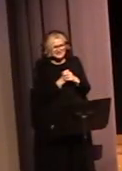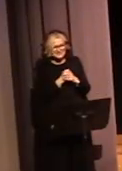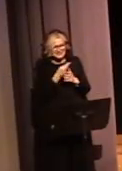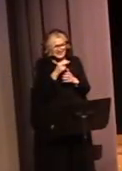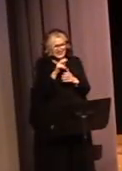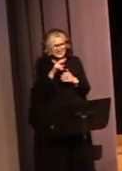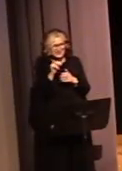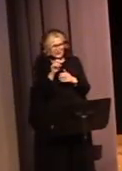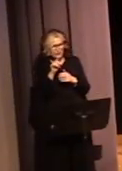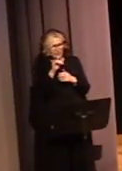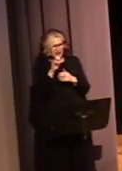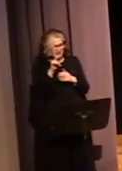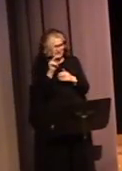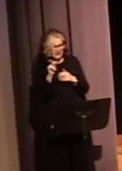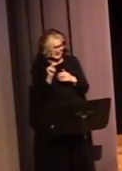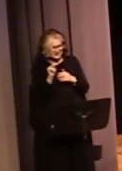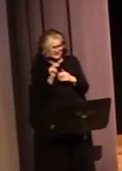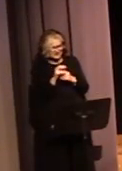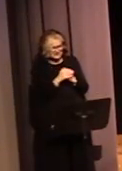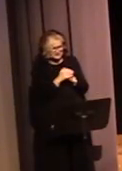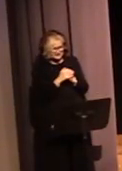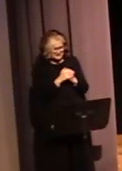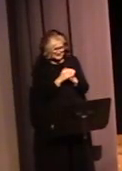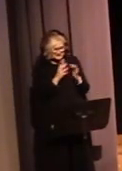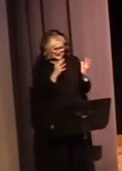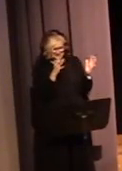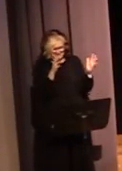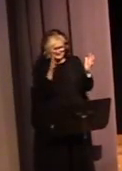Helen Owanda.